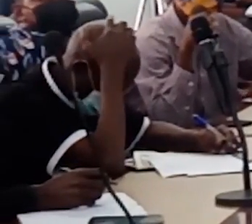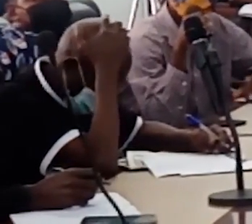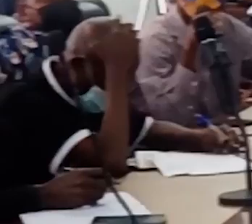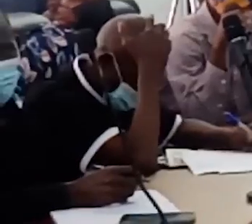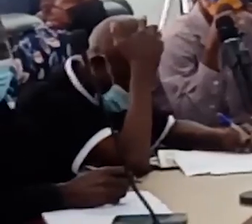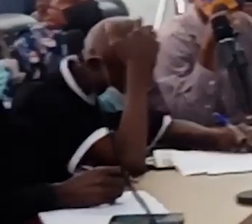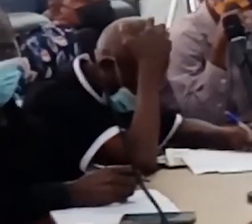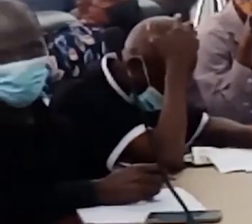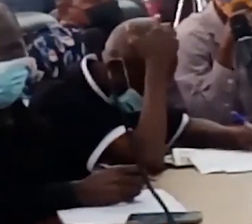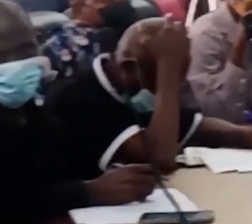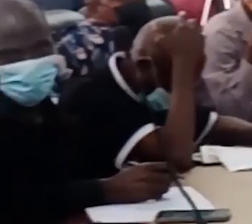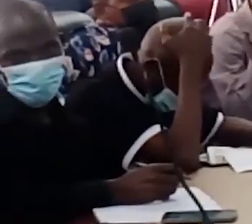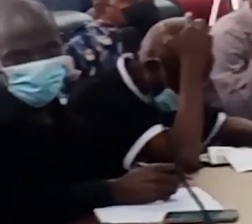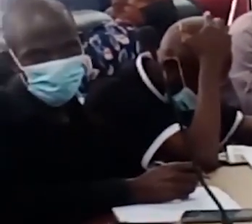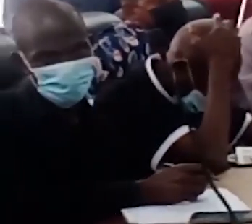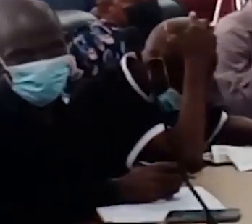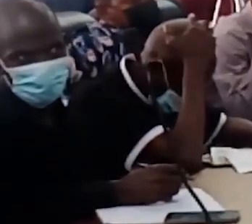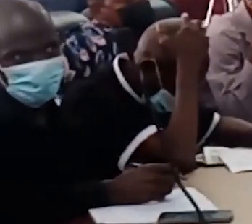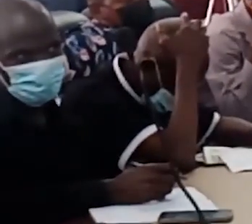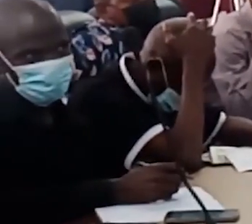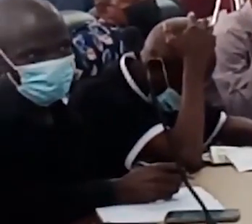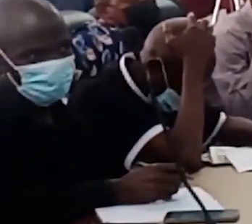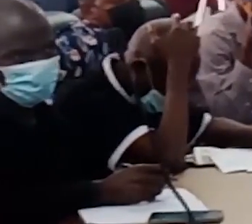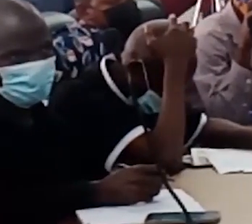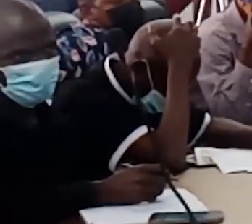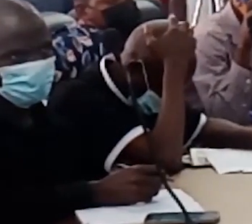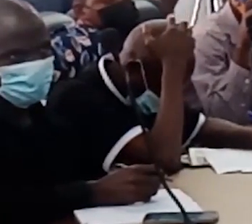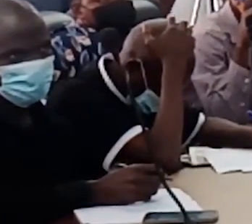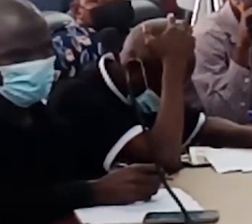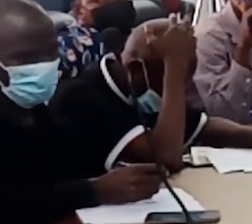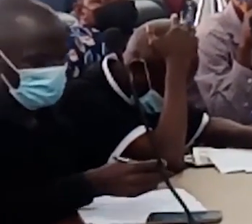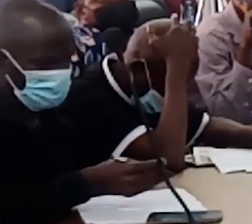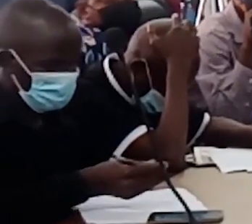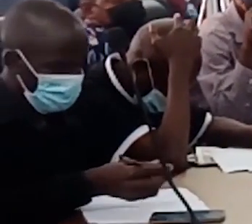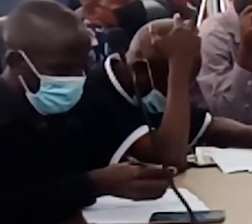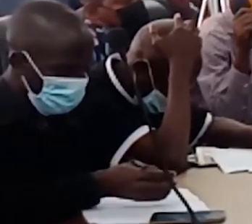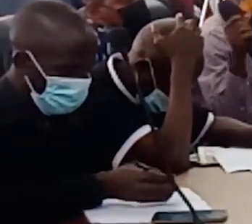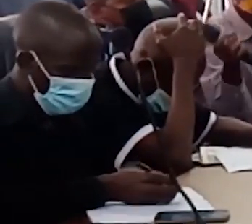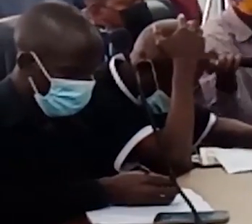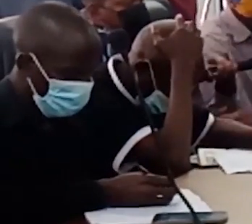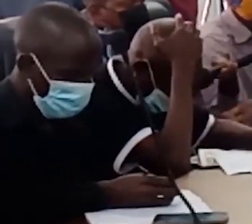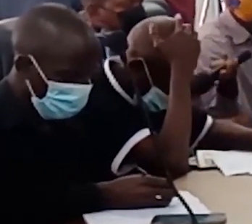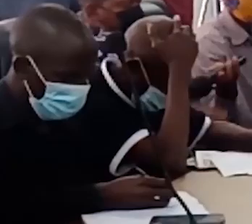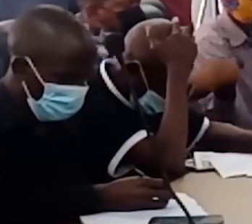and the exponential rise of the cases?